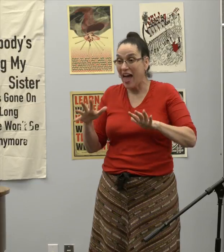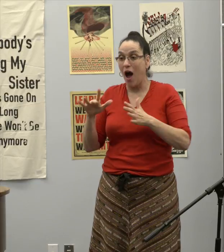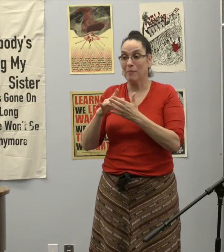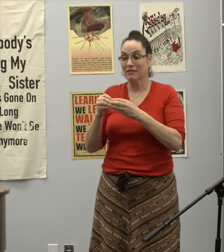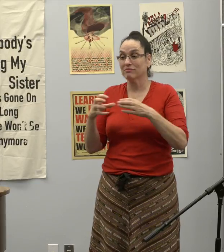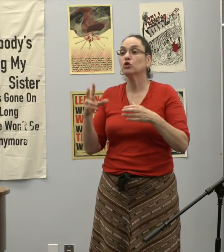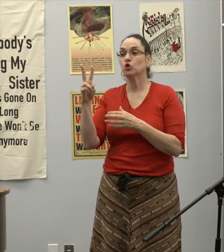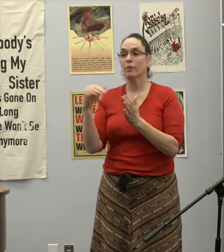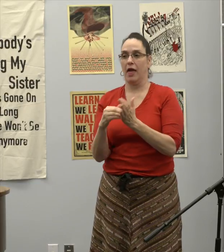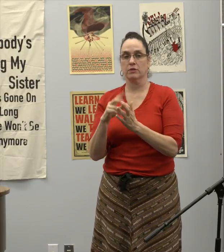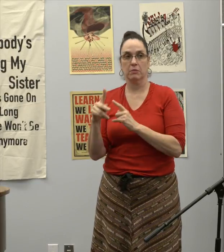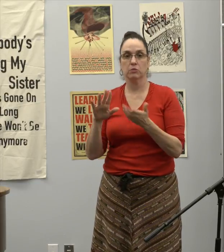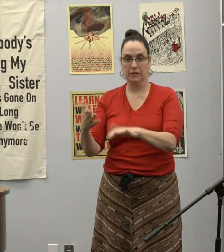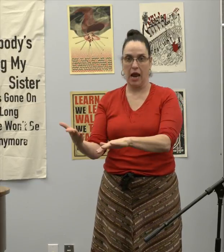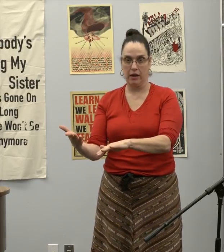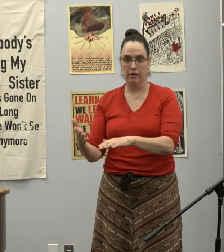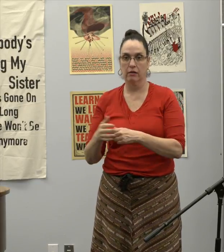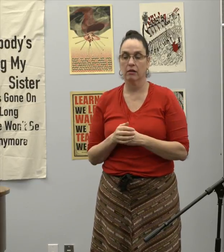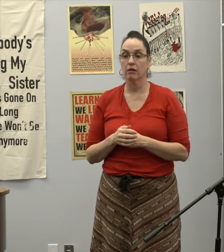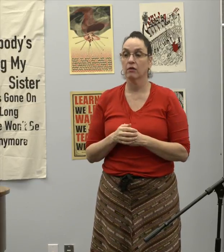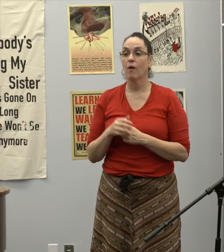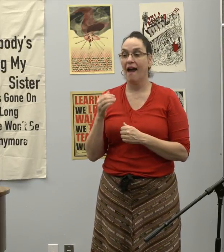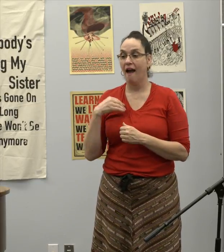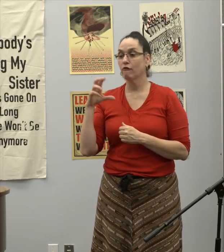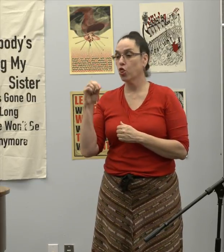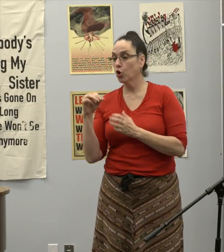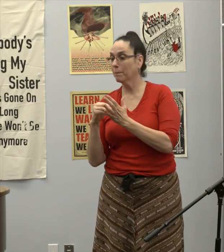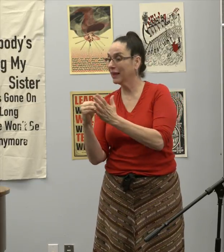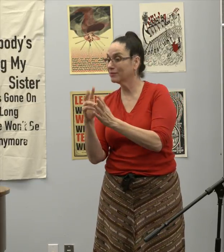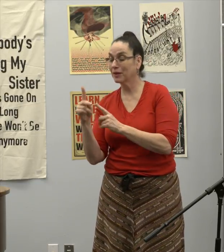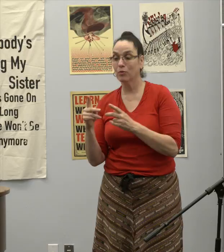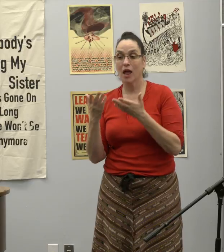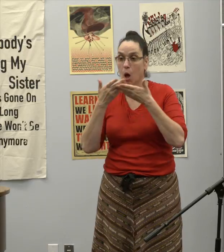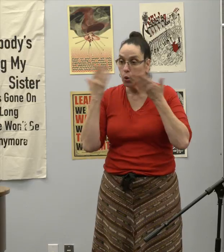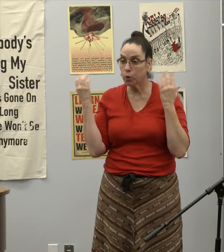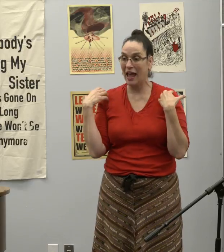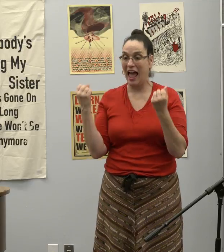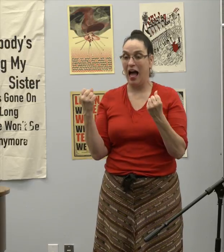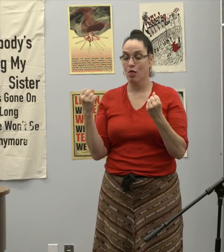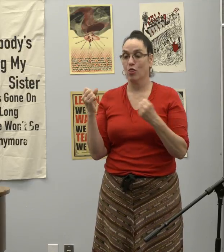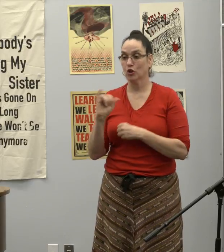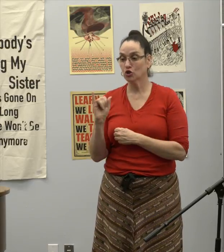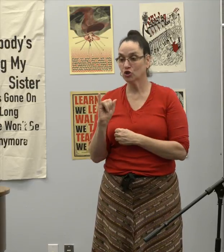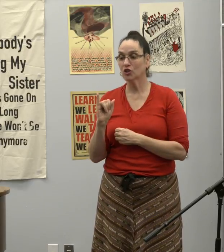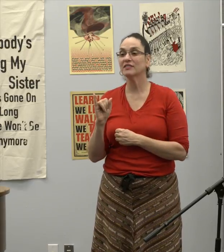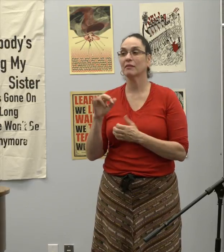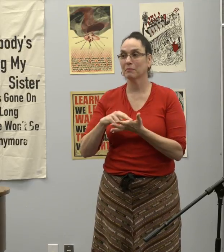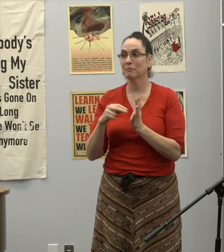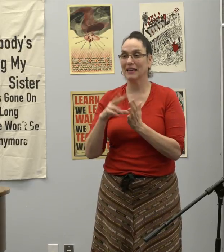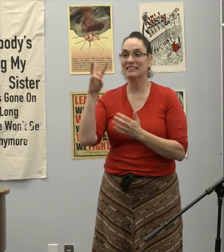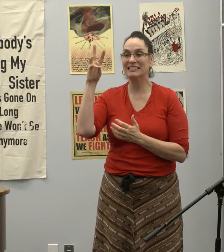expansion, 2,000 die, okay? So there's 30 million without health insurance. That's 60,000